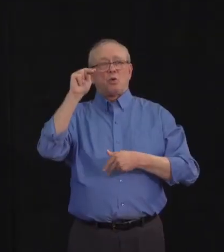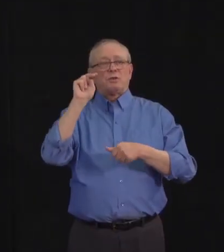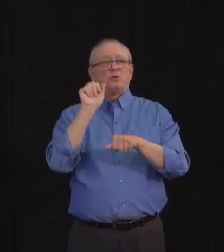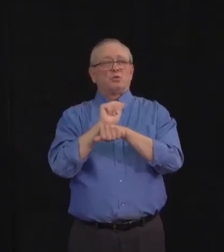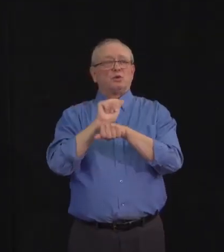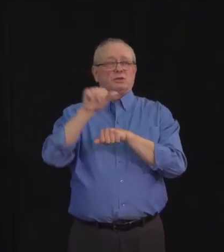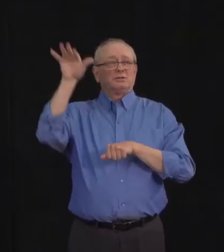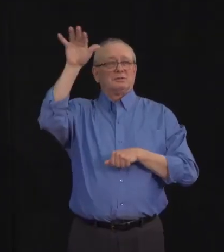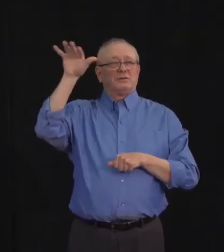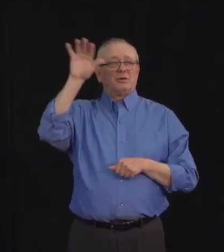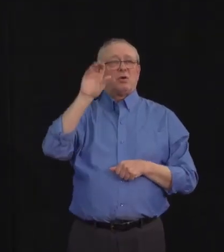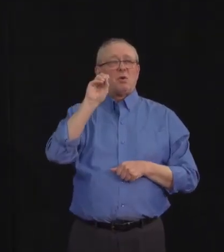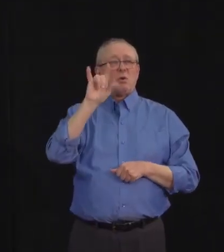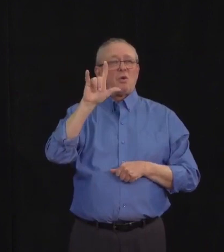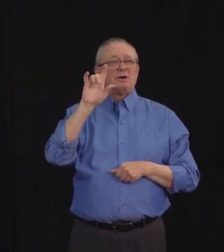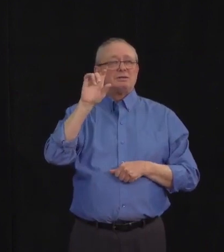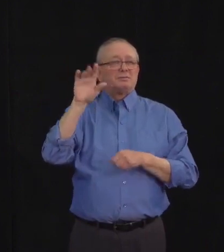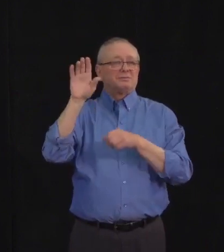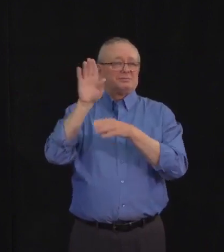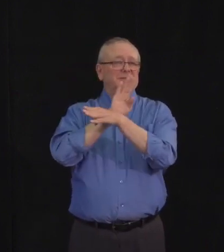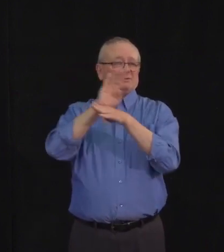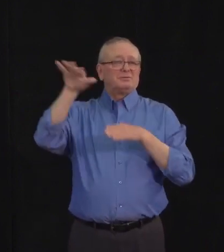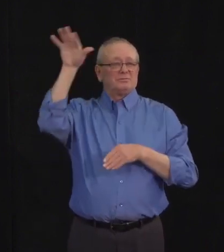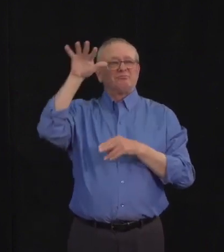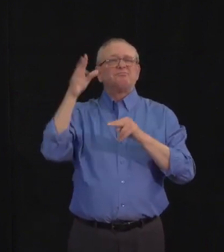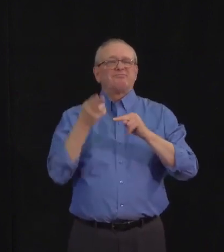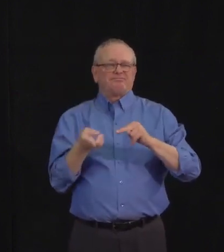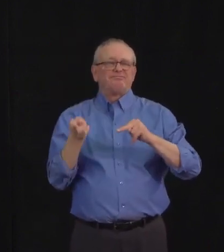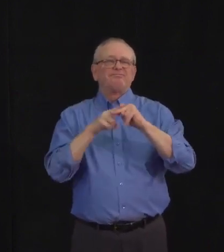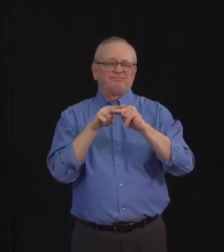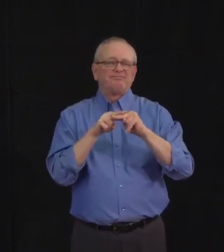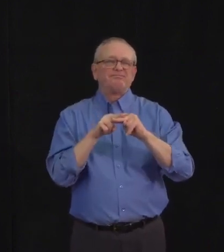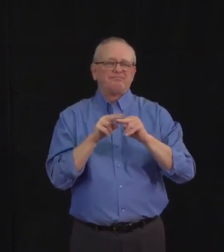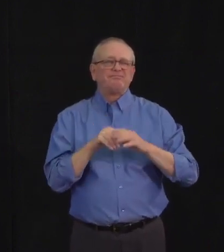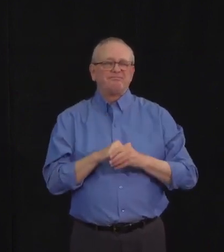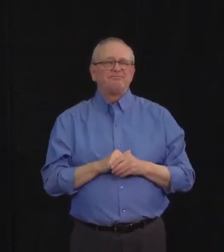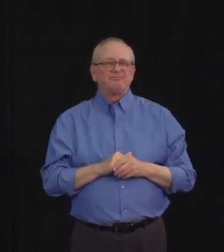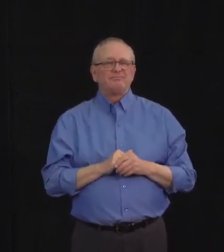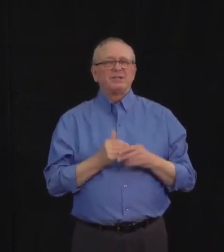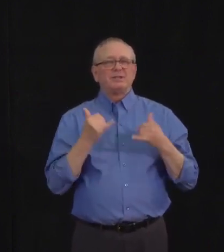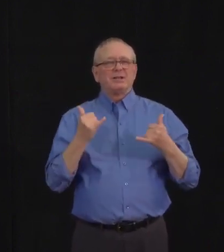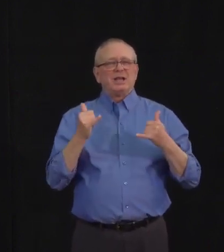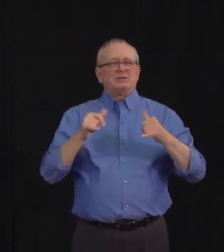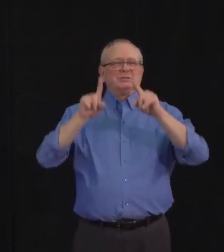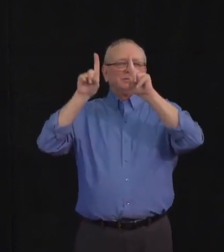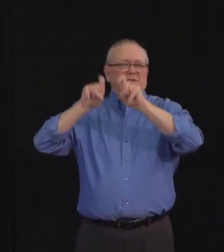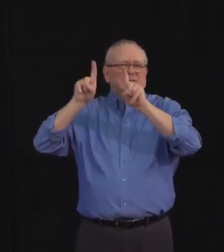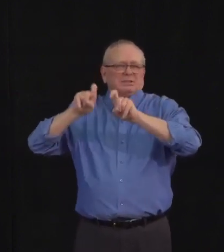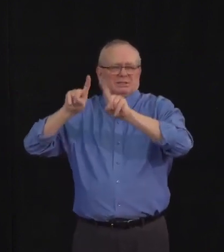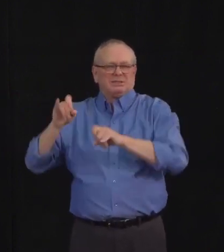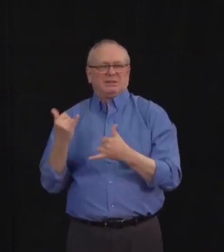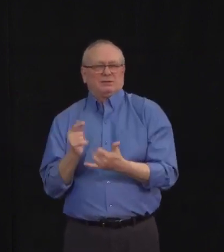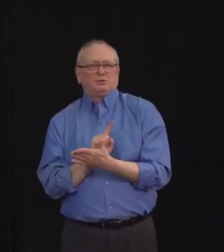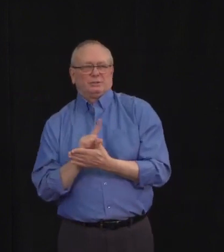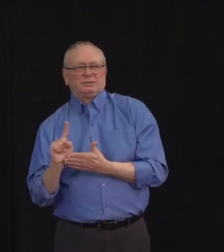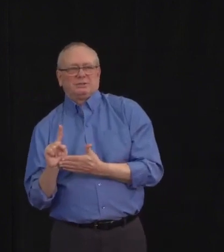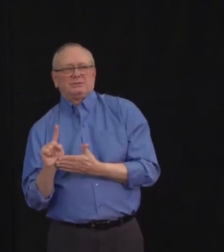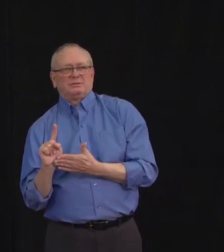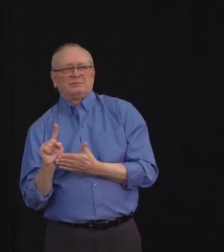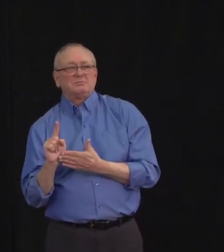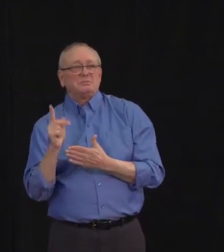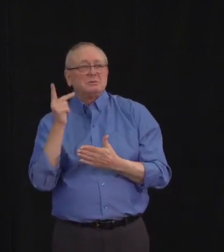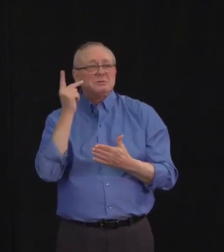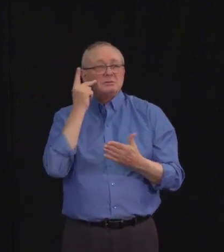currently on site are being swabbed this week as an added measure for outbreak control. Similar testing is being offered